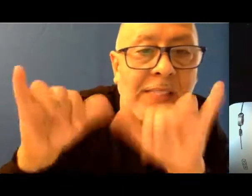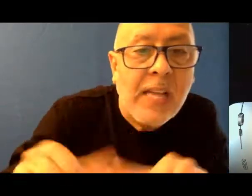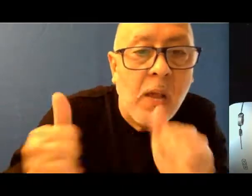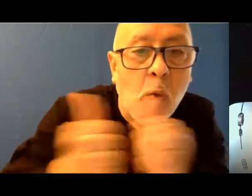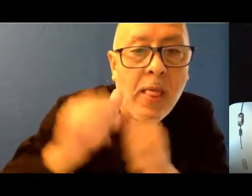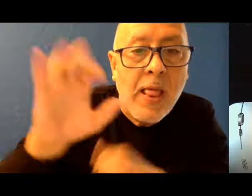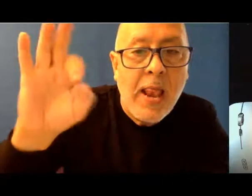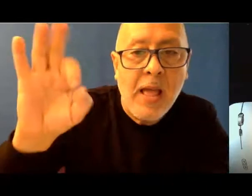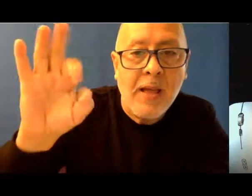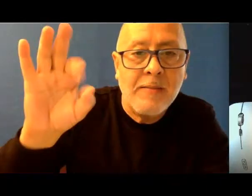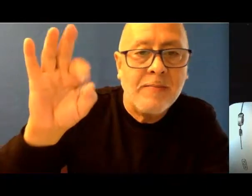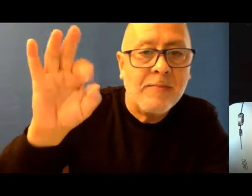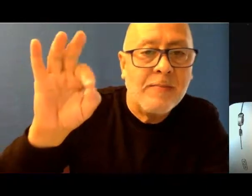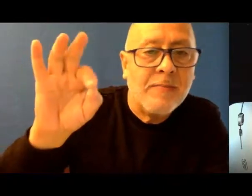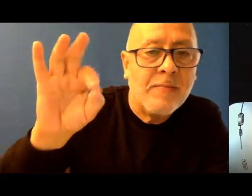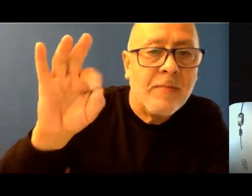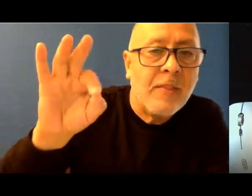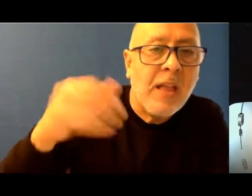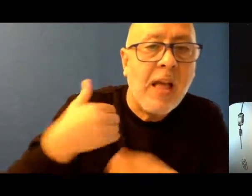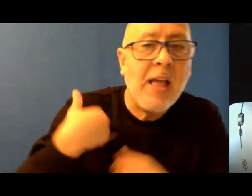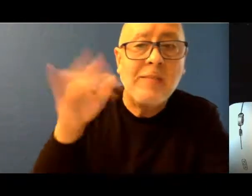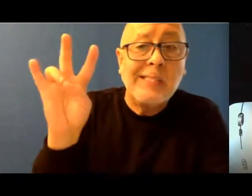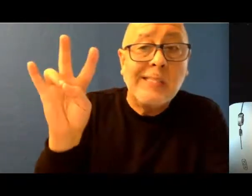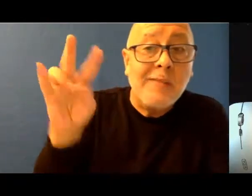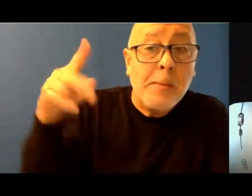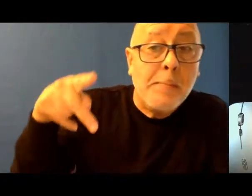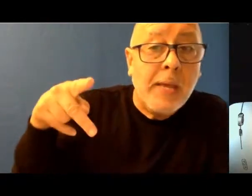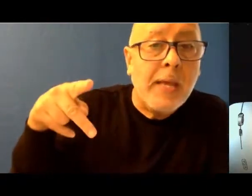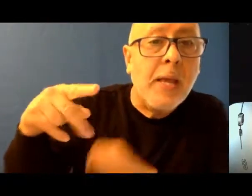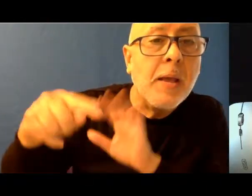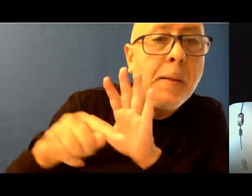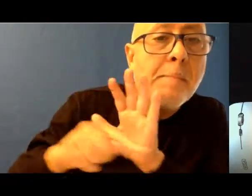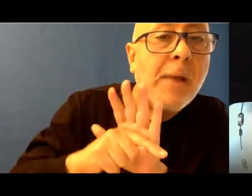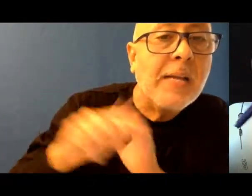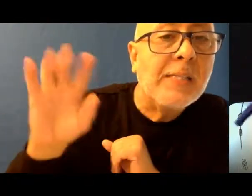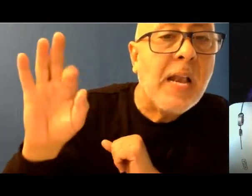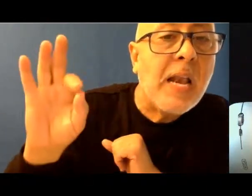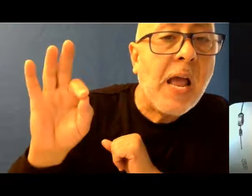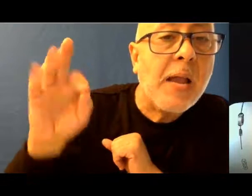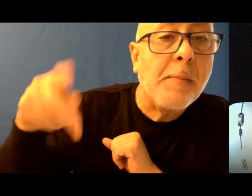9. So I have 7p minus 9p.